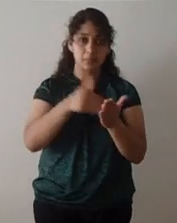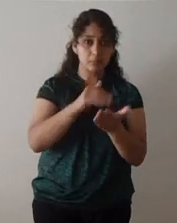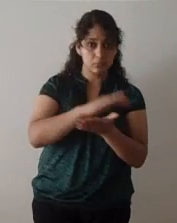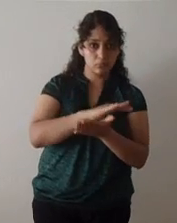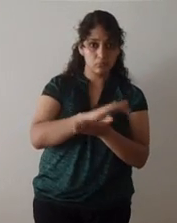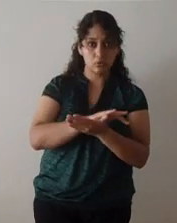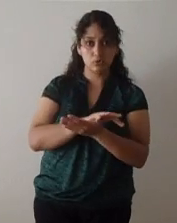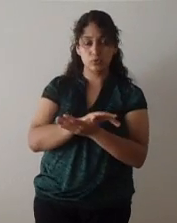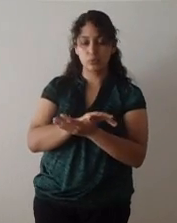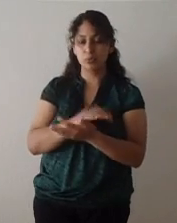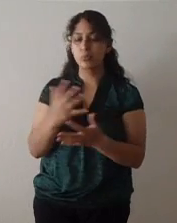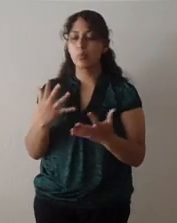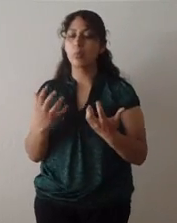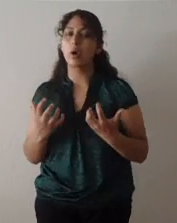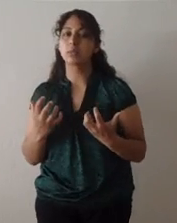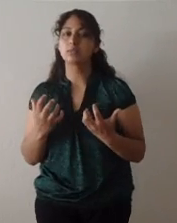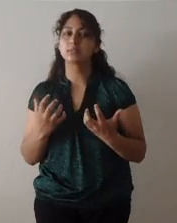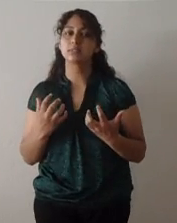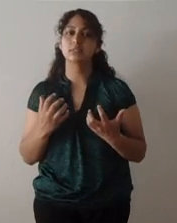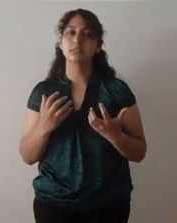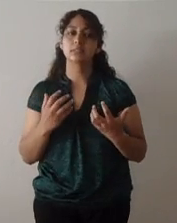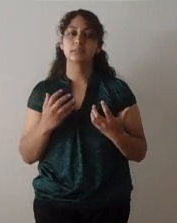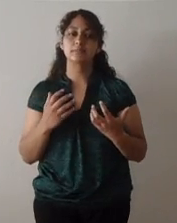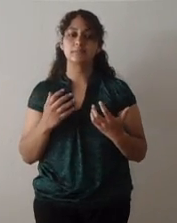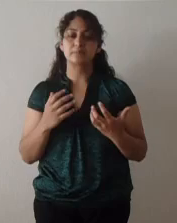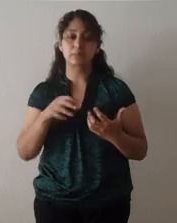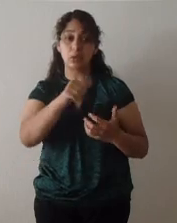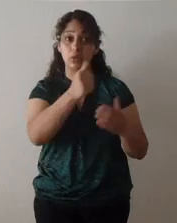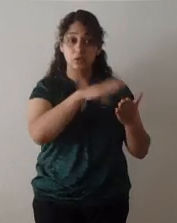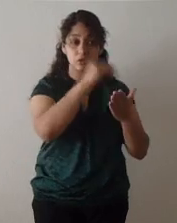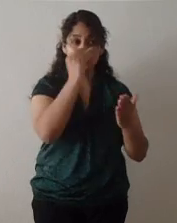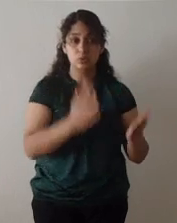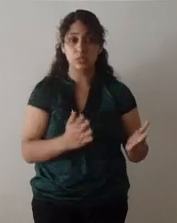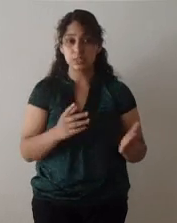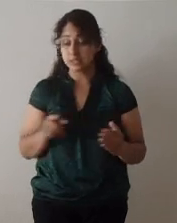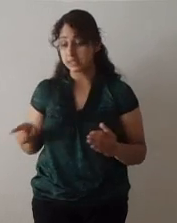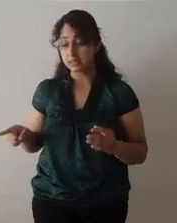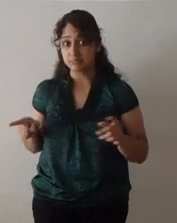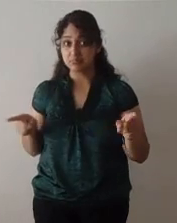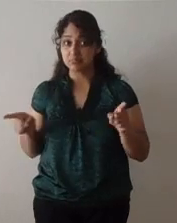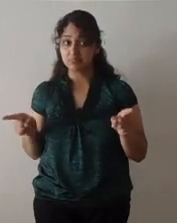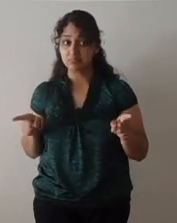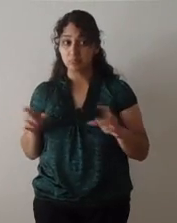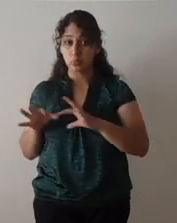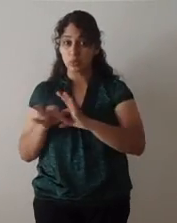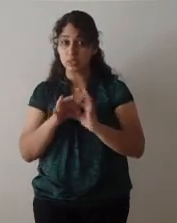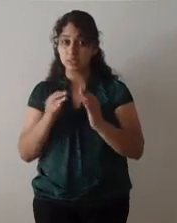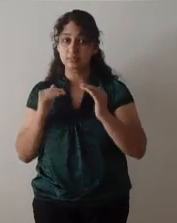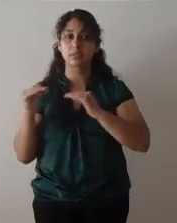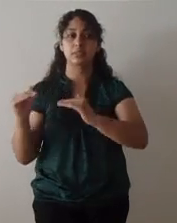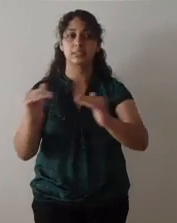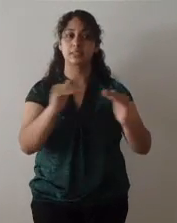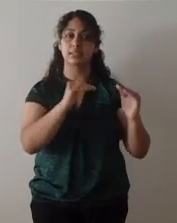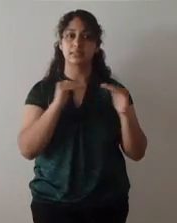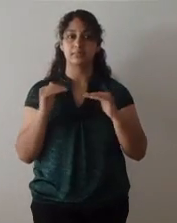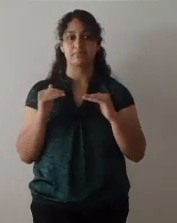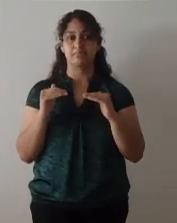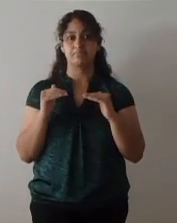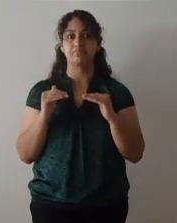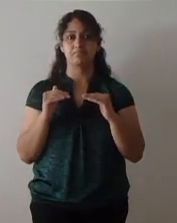like, look like, and have things just like their peers, whom they perceive as popular. Being different, especially different enough to